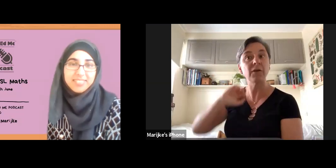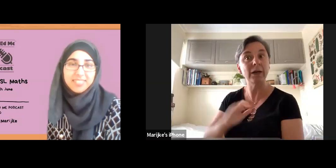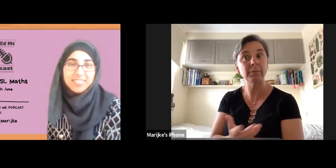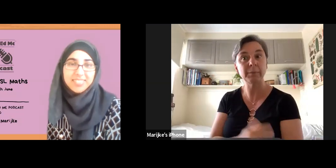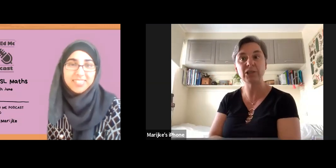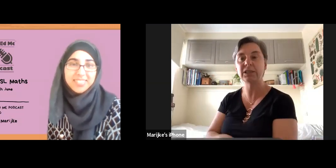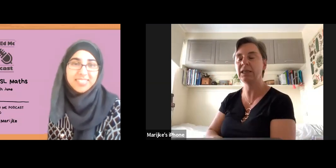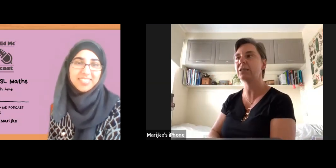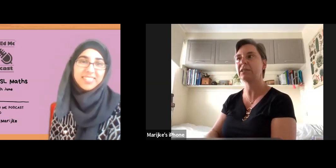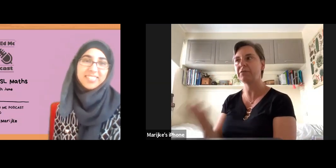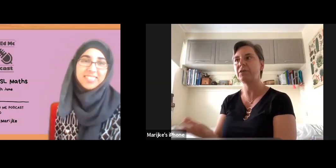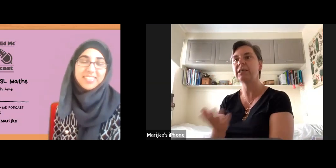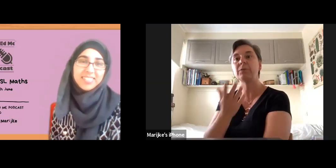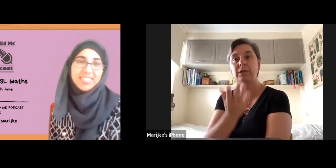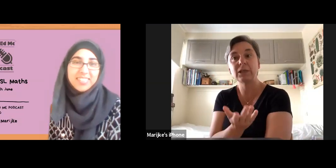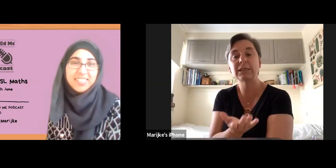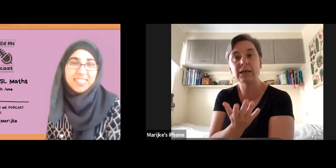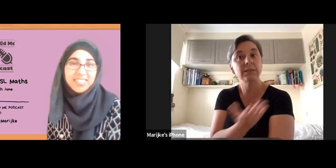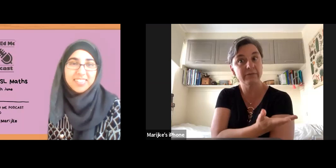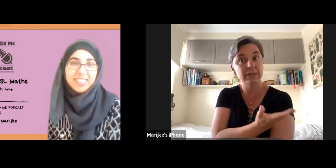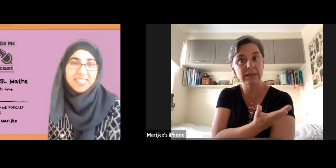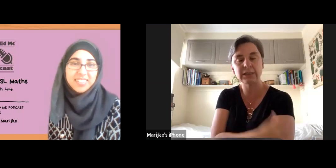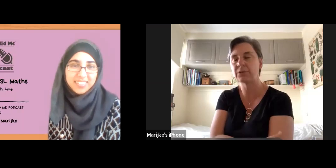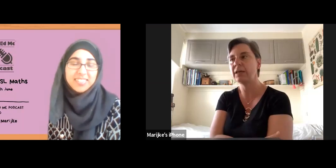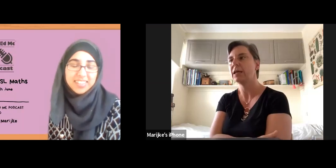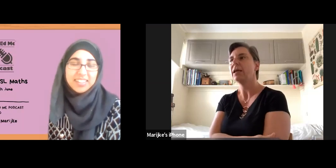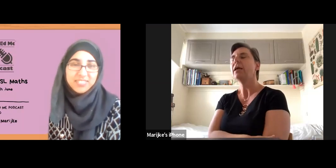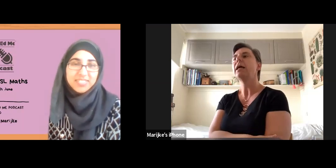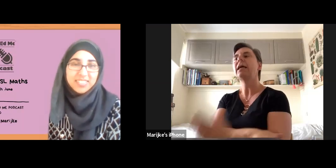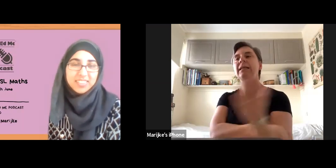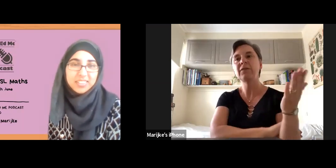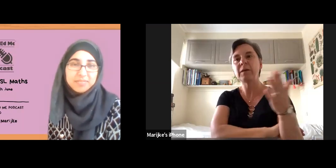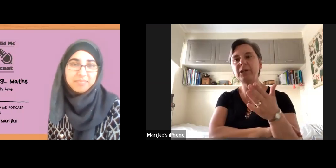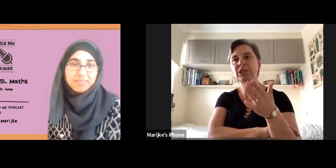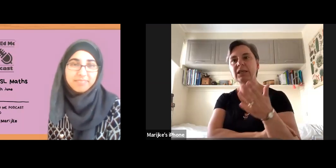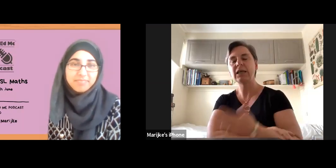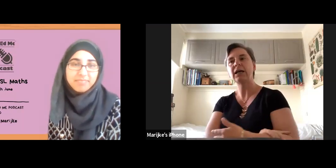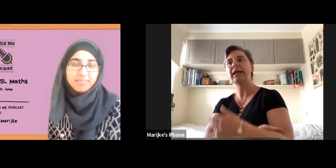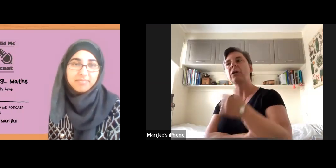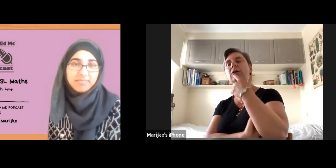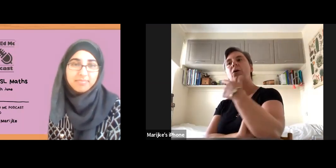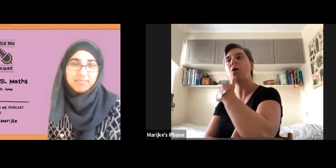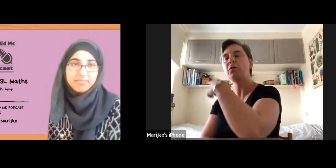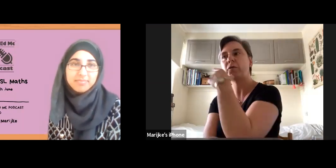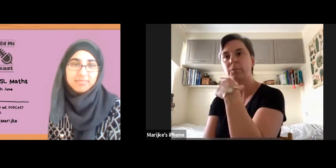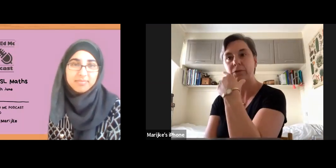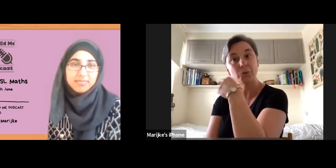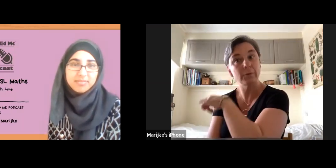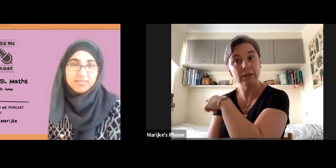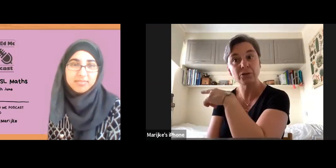did my PGCE. So I did that 3 years. Did one in science, because I have a science degree. Yeah. Then at the end of my PGCE, I then got a call from the school where I used to